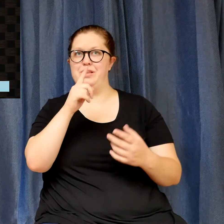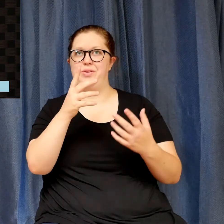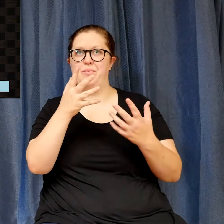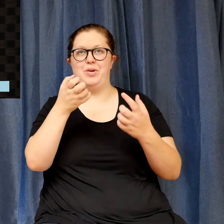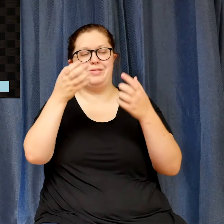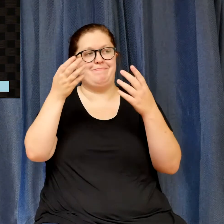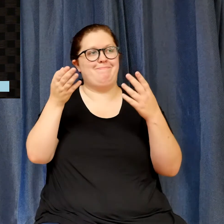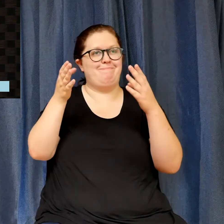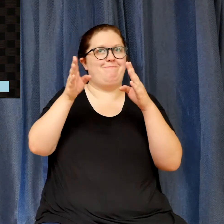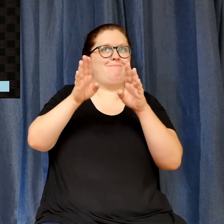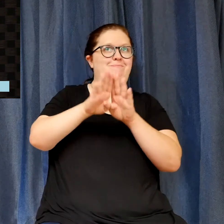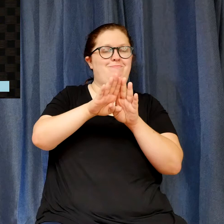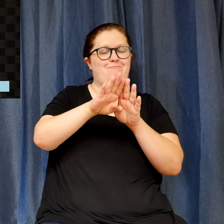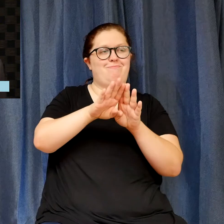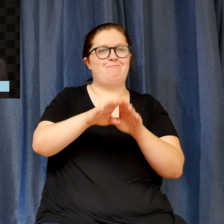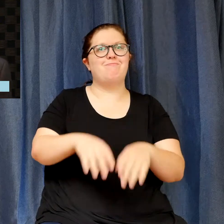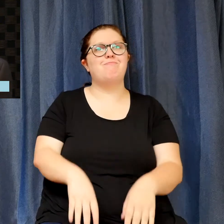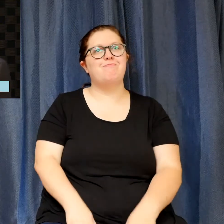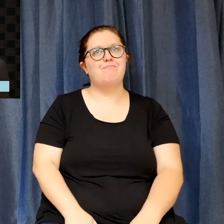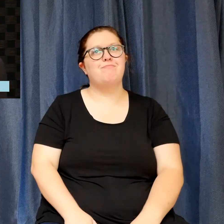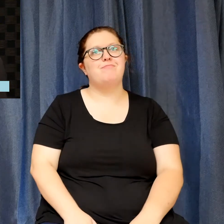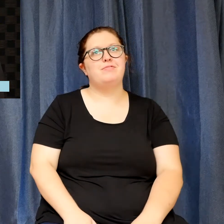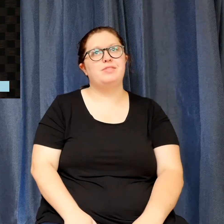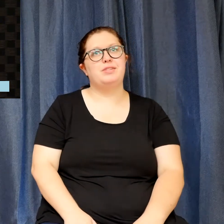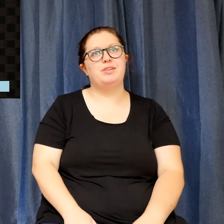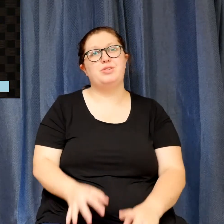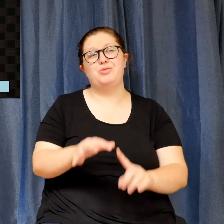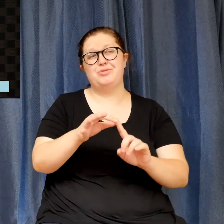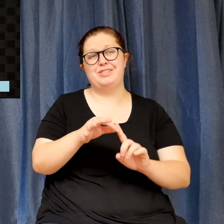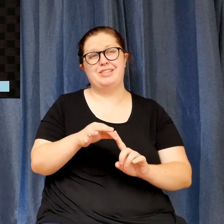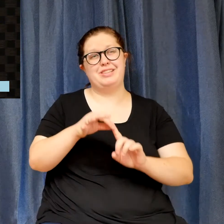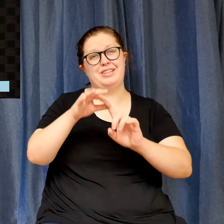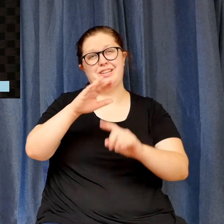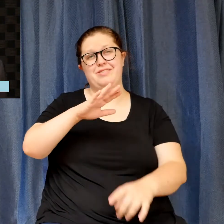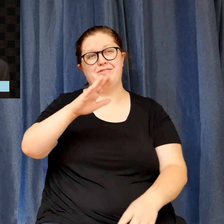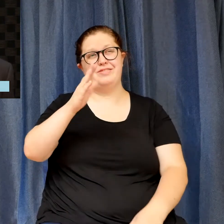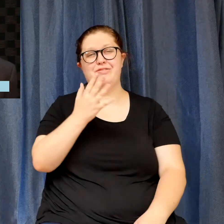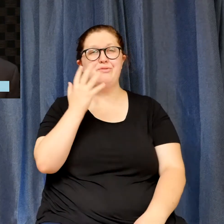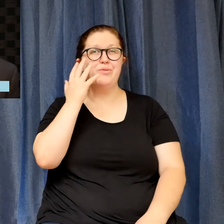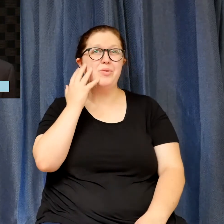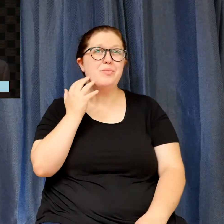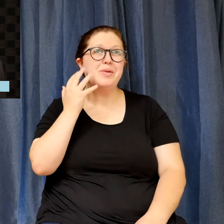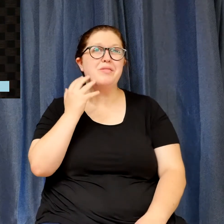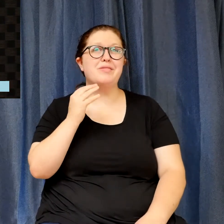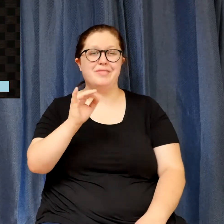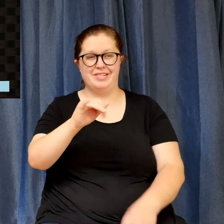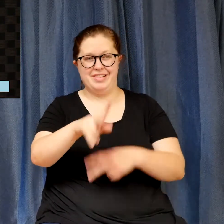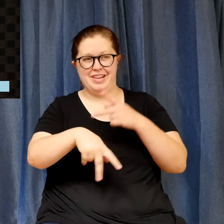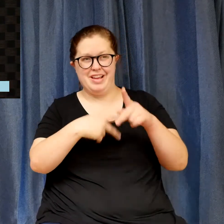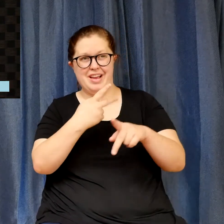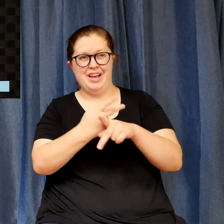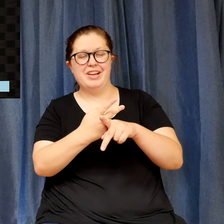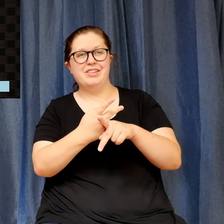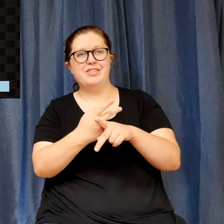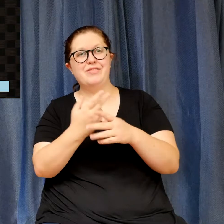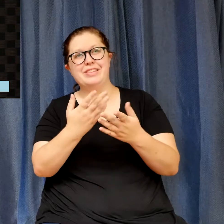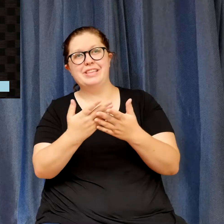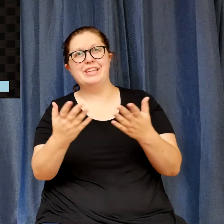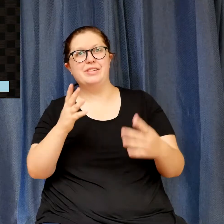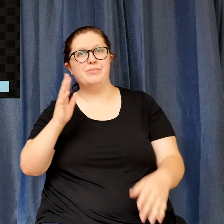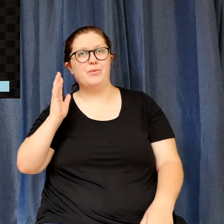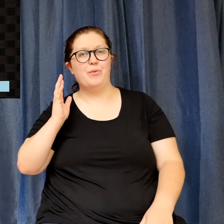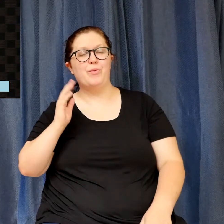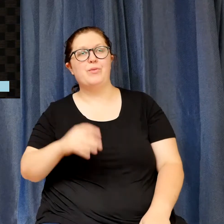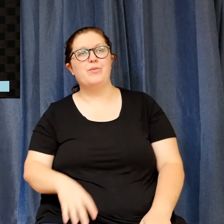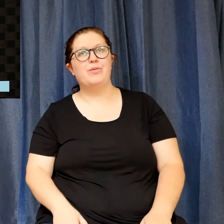in. It was so unique. I had never gone through this kind of an experience before. But the good